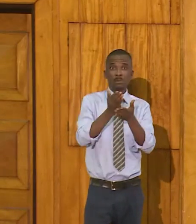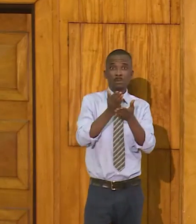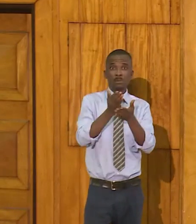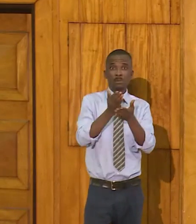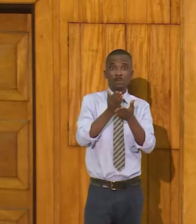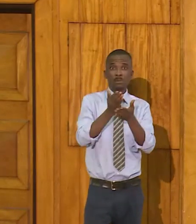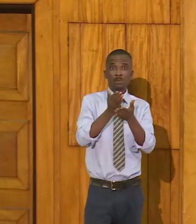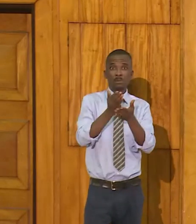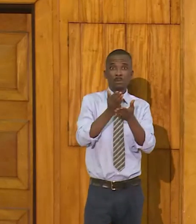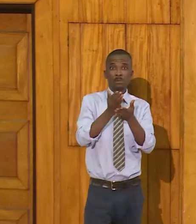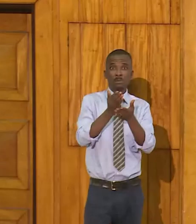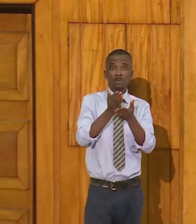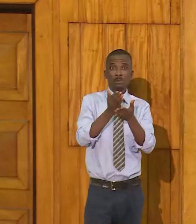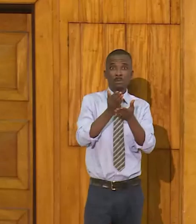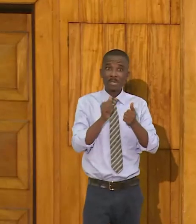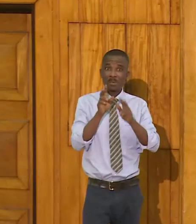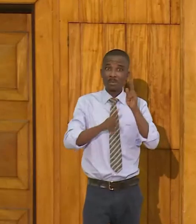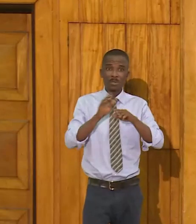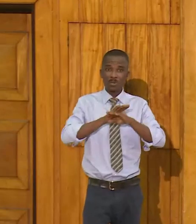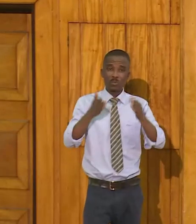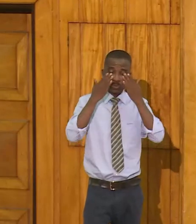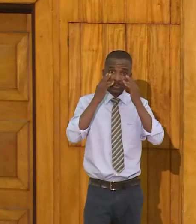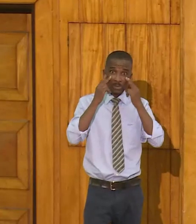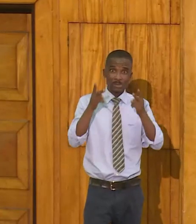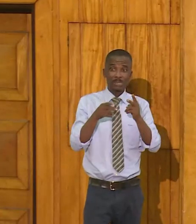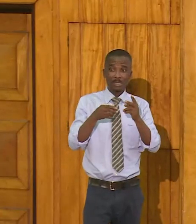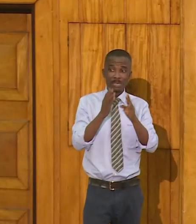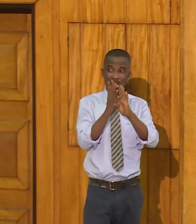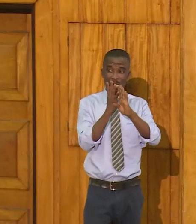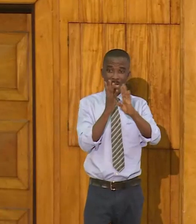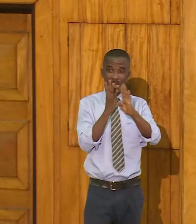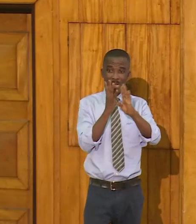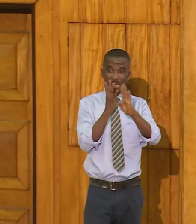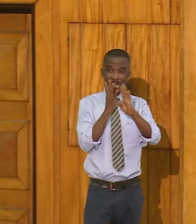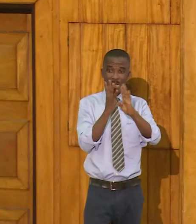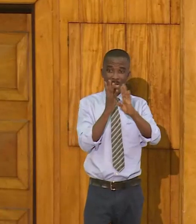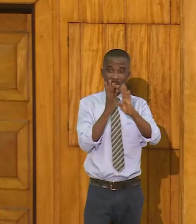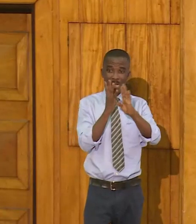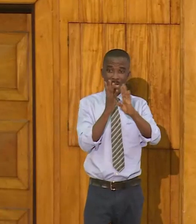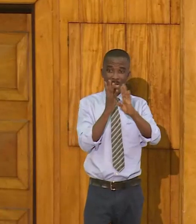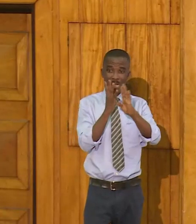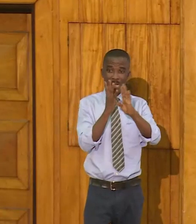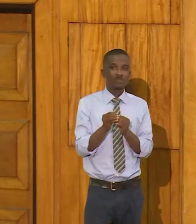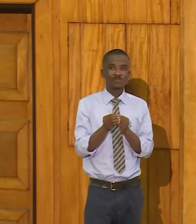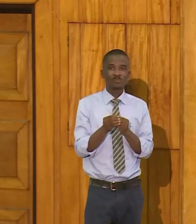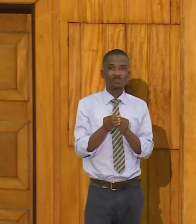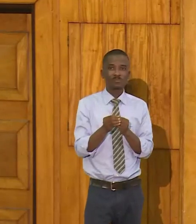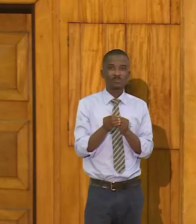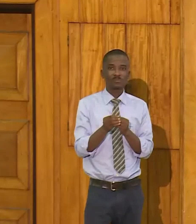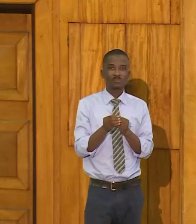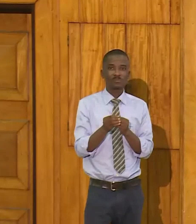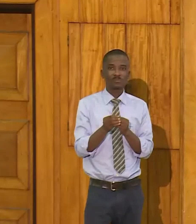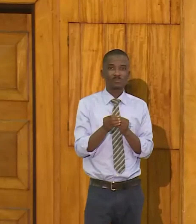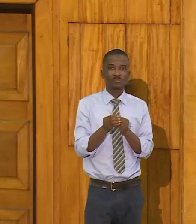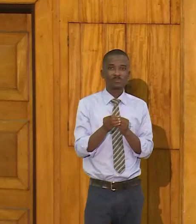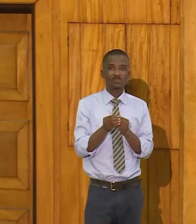because they are celebrities that do not want to be seen that their samples are being collected. So that is why we now said, what